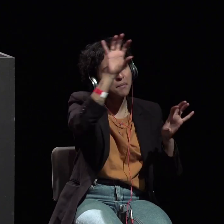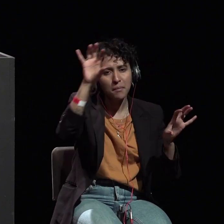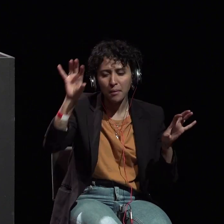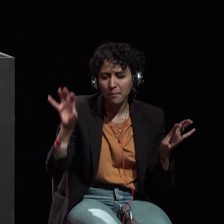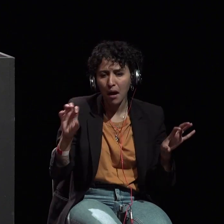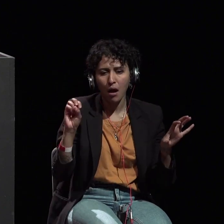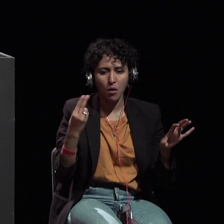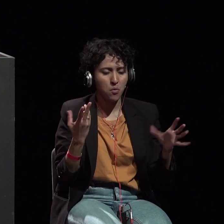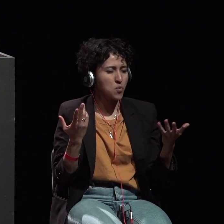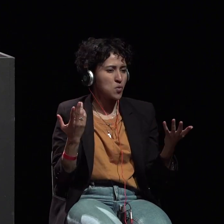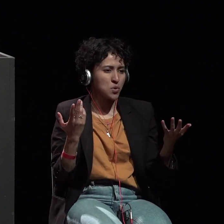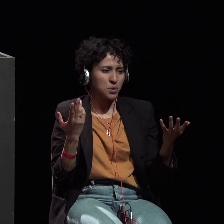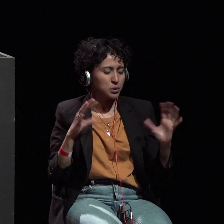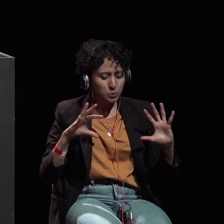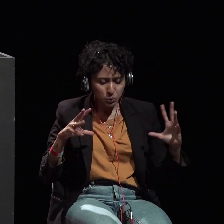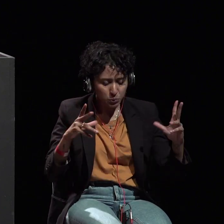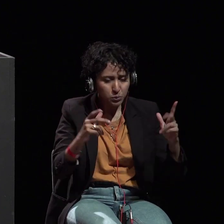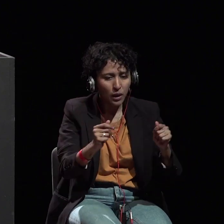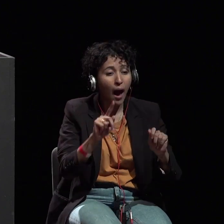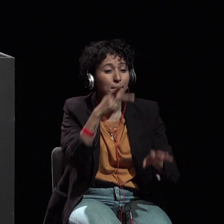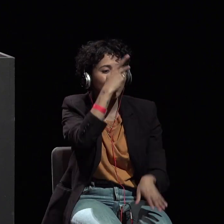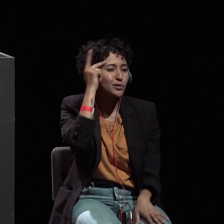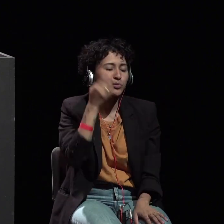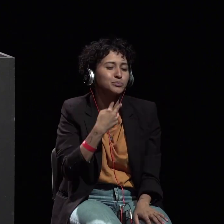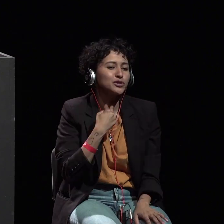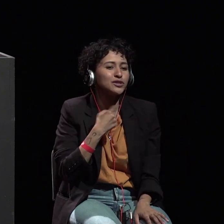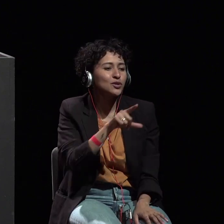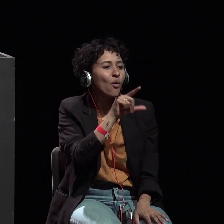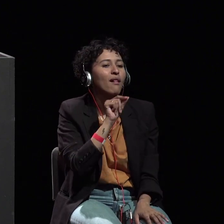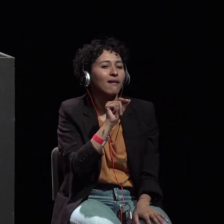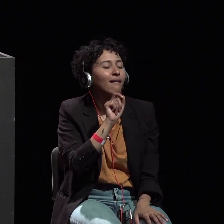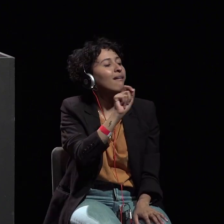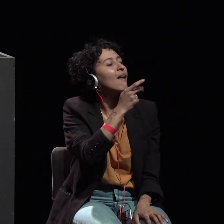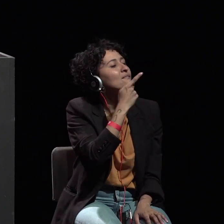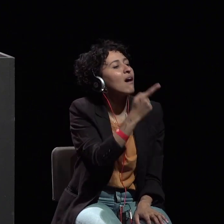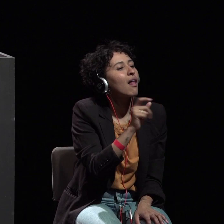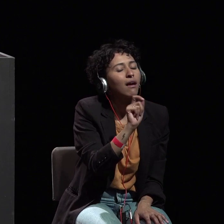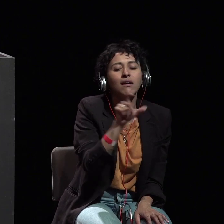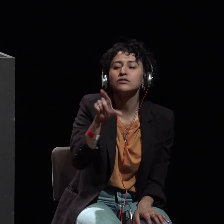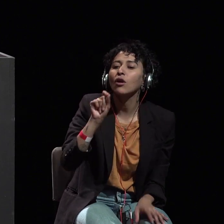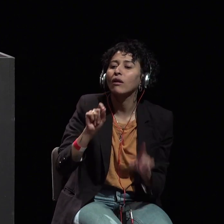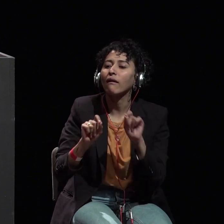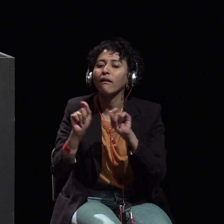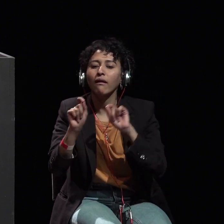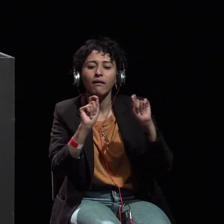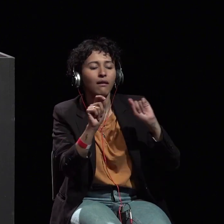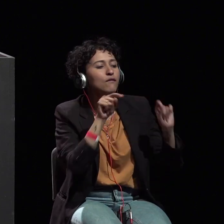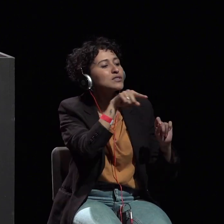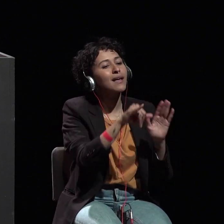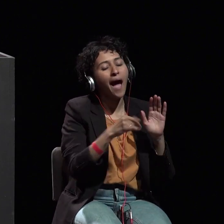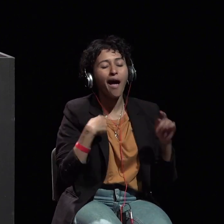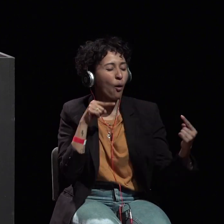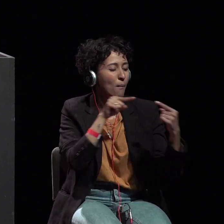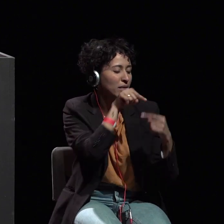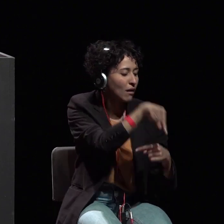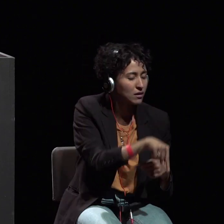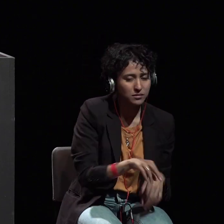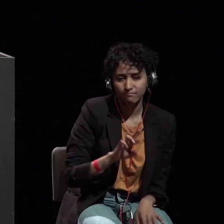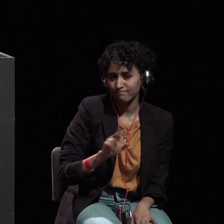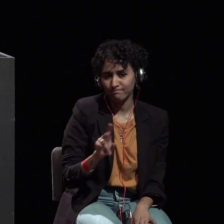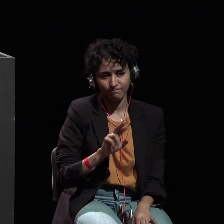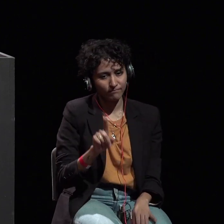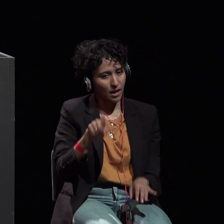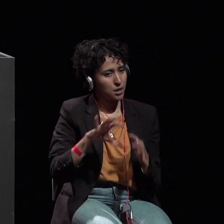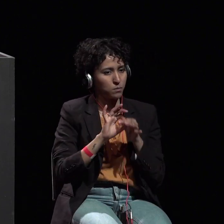even cut out portions where they identified what their jobs were. Moreover, Sonnet and I included both our intellectual and affective responses to